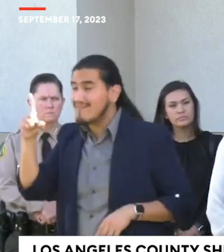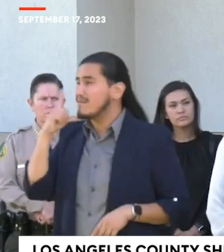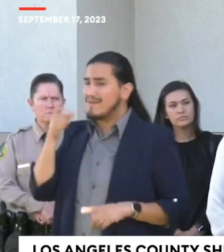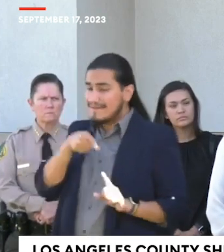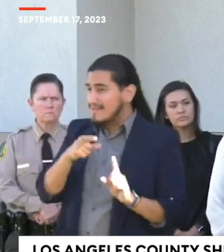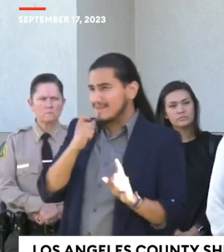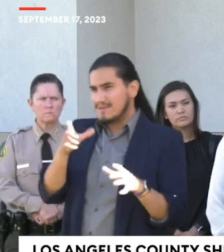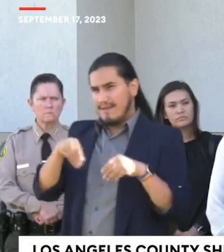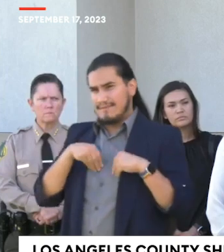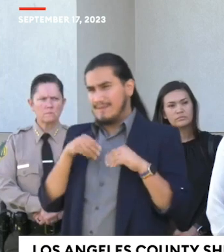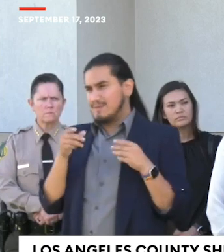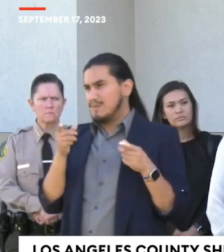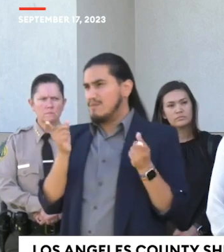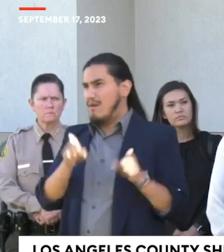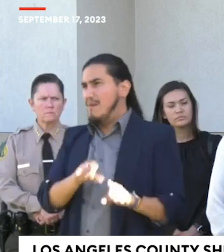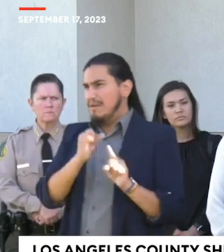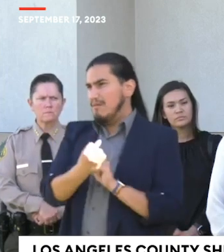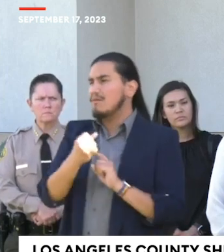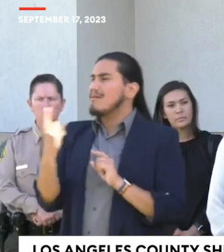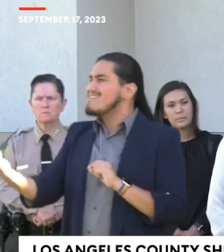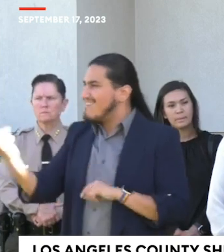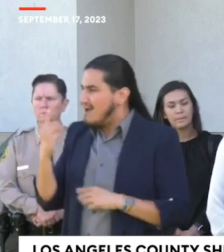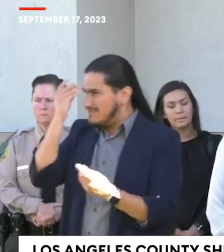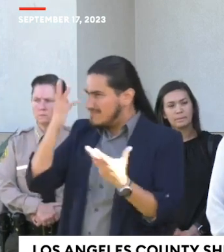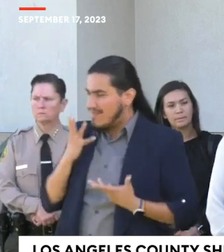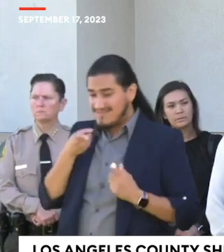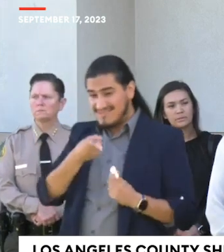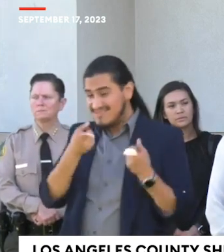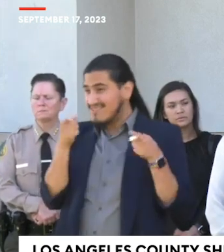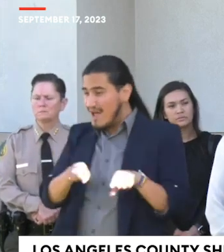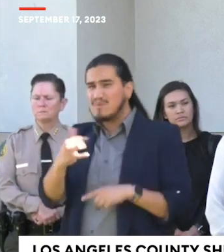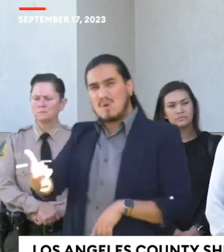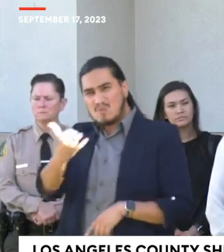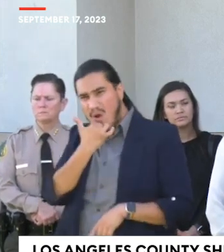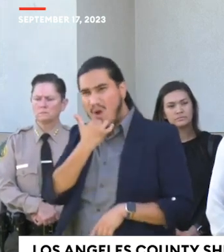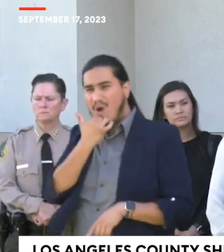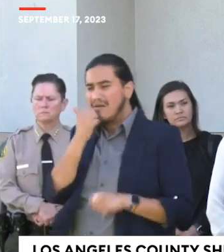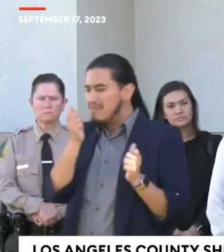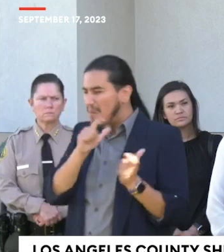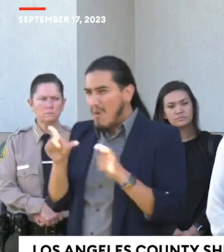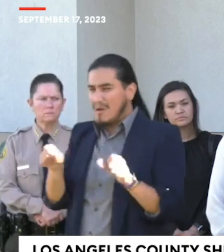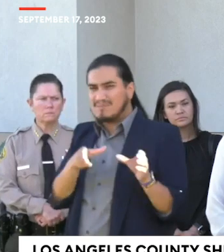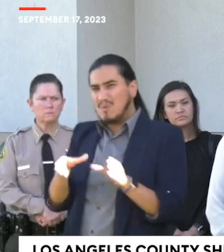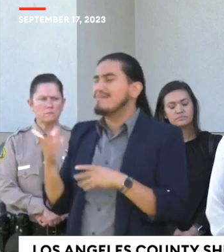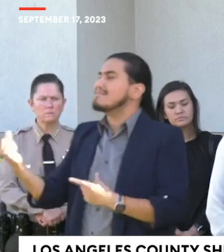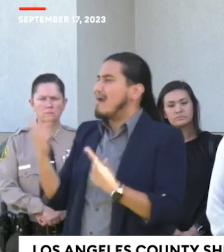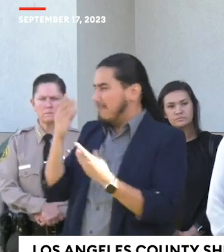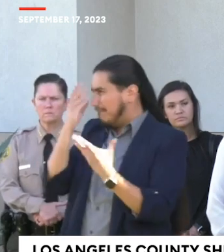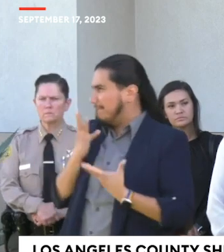unacceptable and come forward. This is wrong by all accounts. Come forward. We need you.